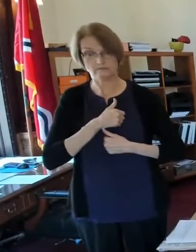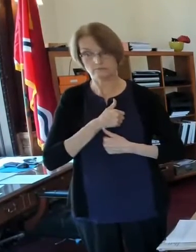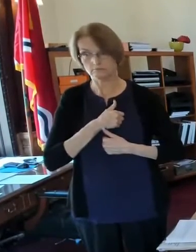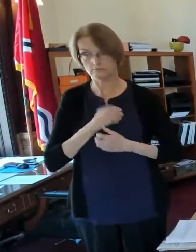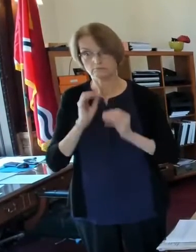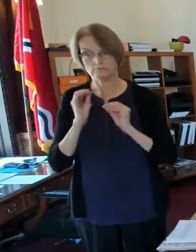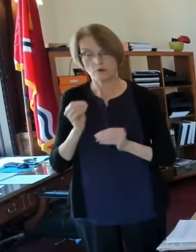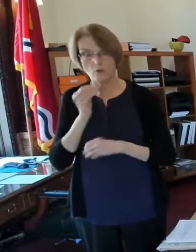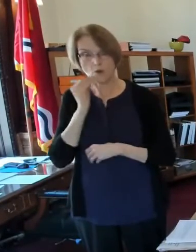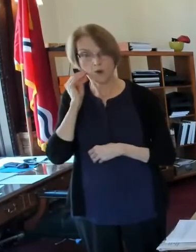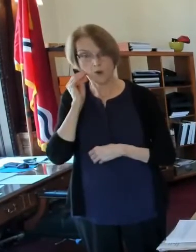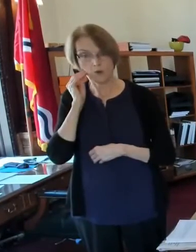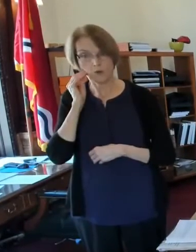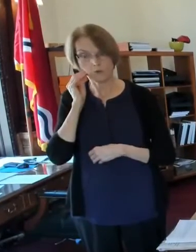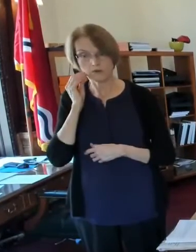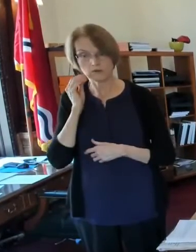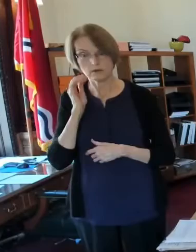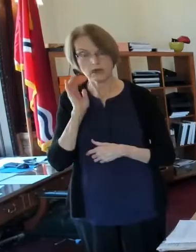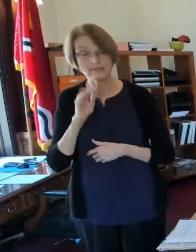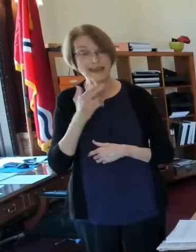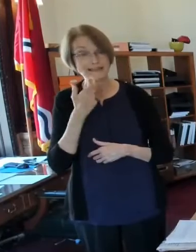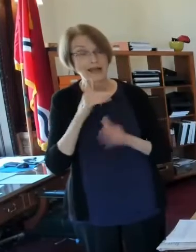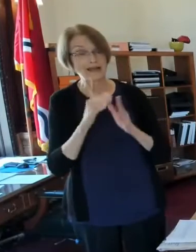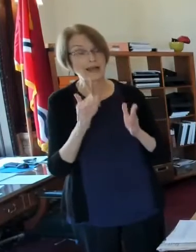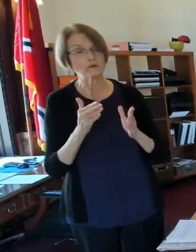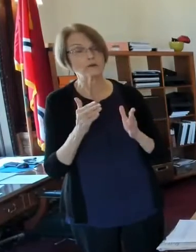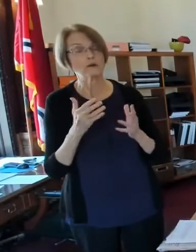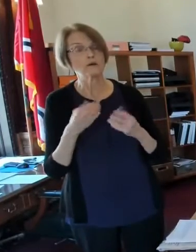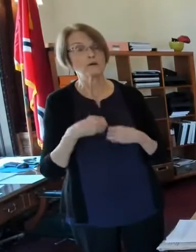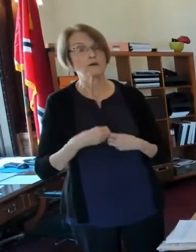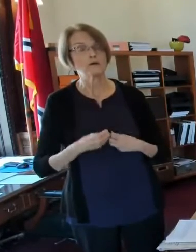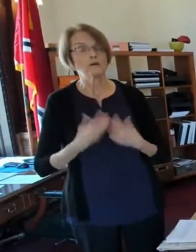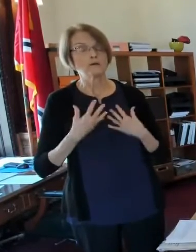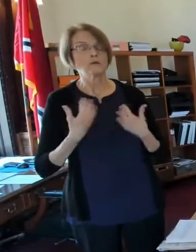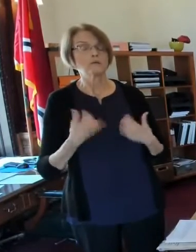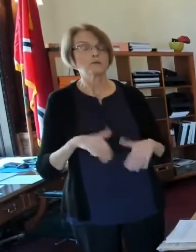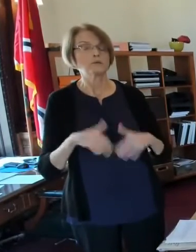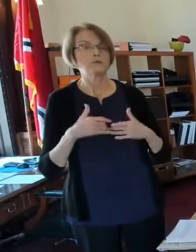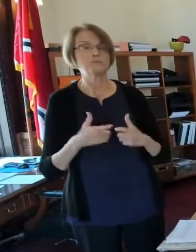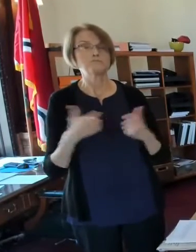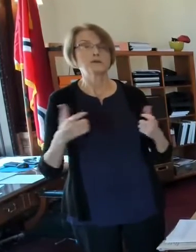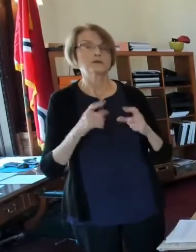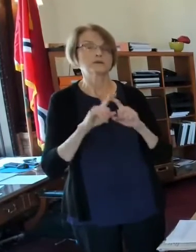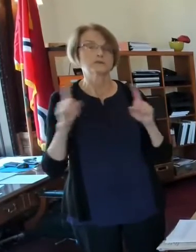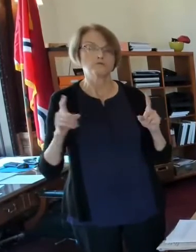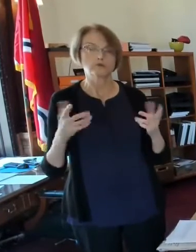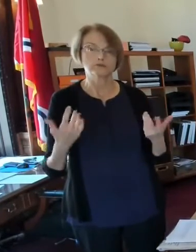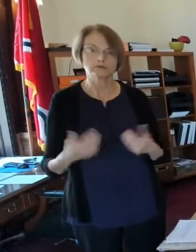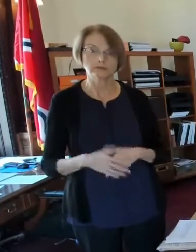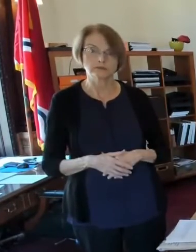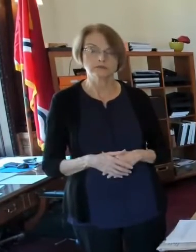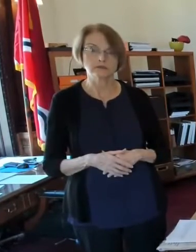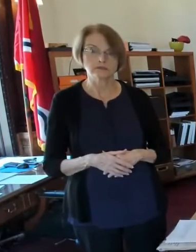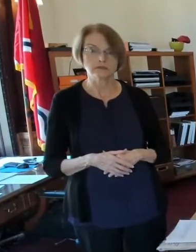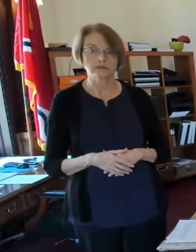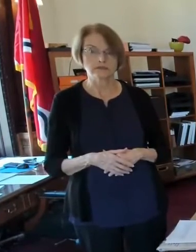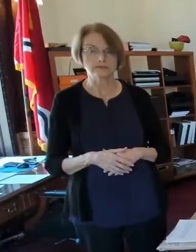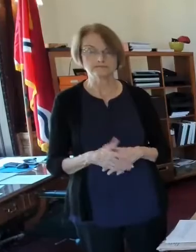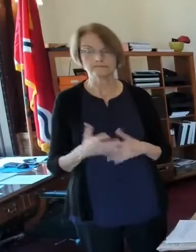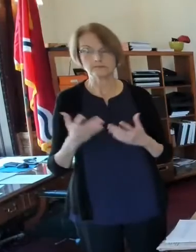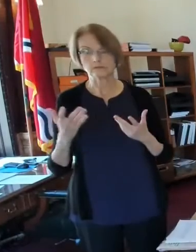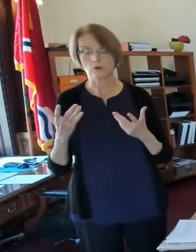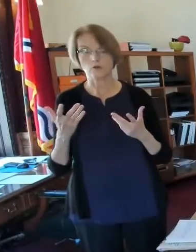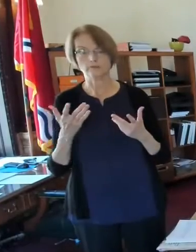homeless, that tiny house is going to make a huge difference for you. And ultimately, the average length of